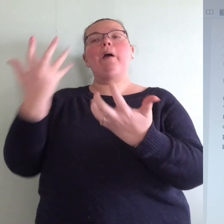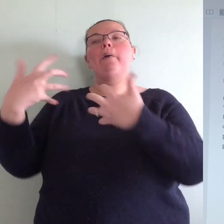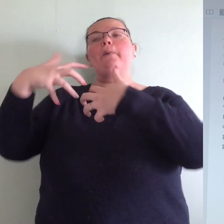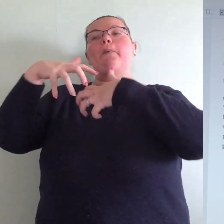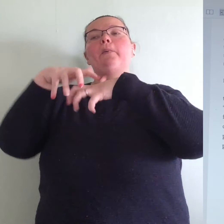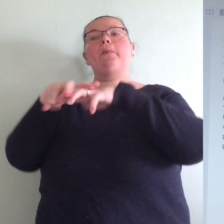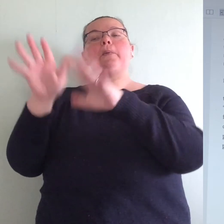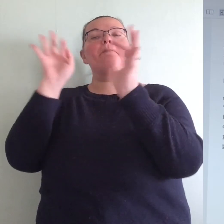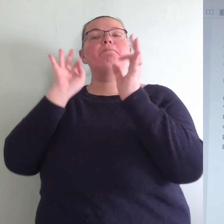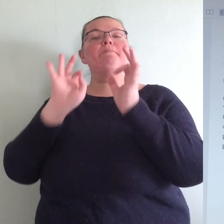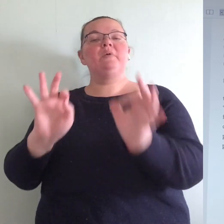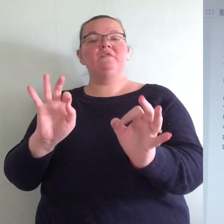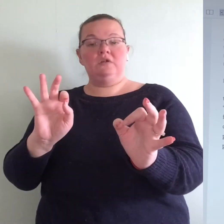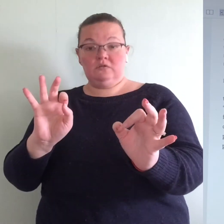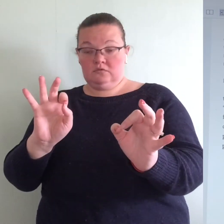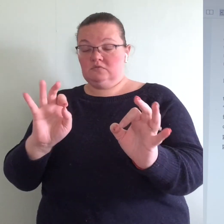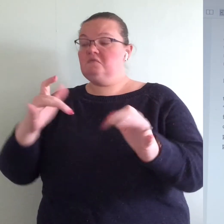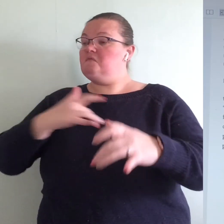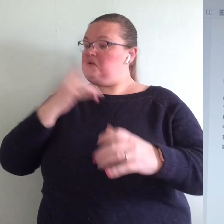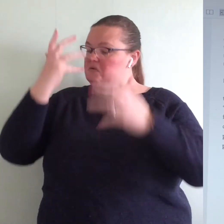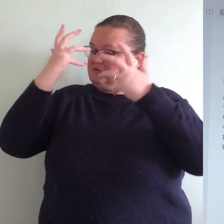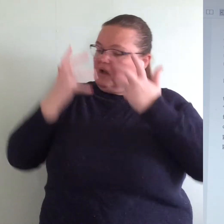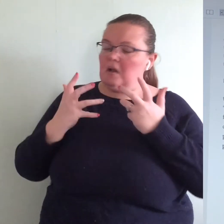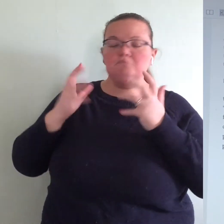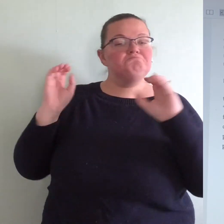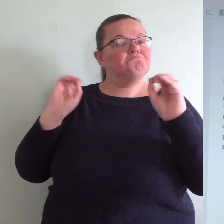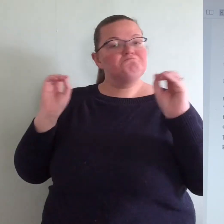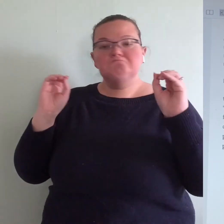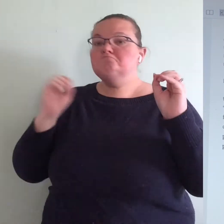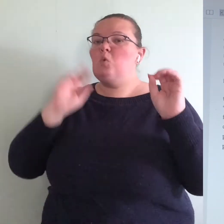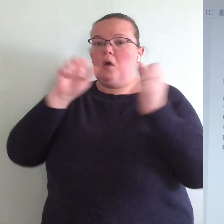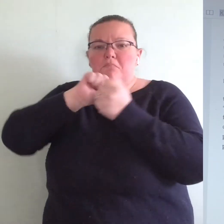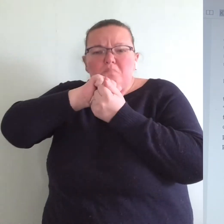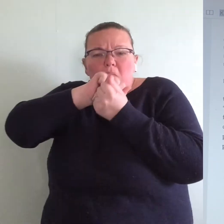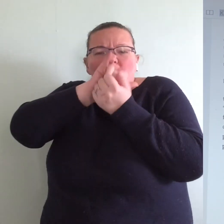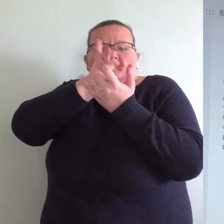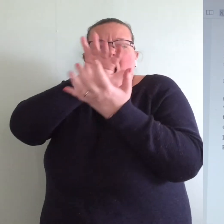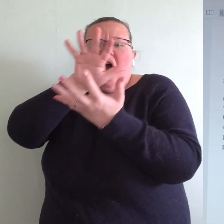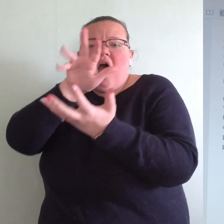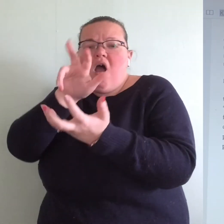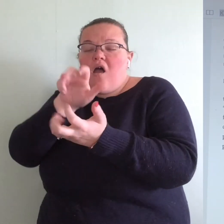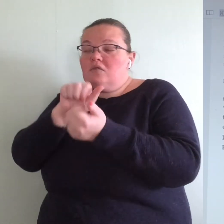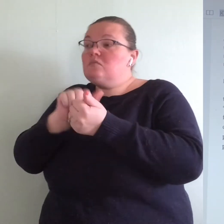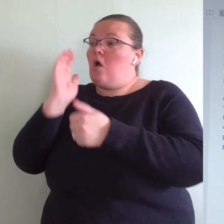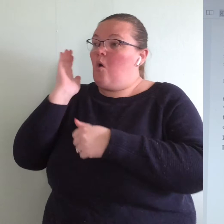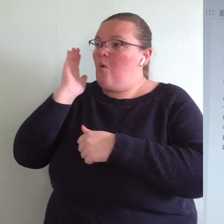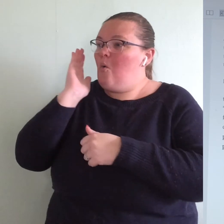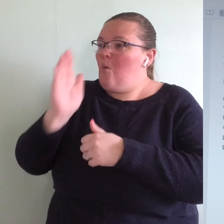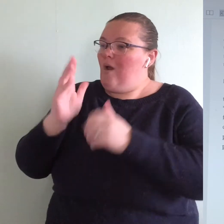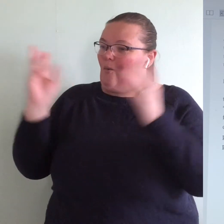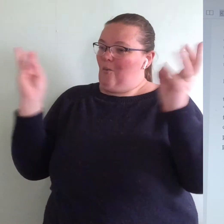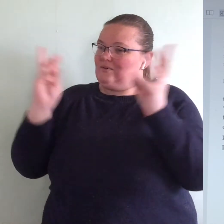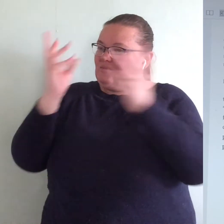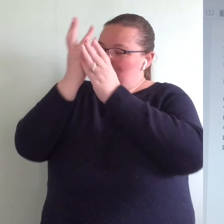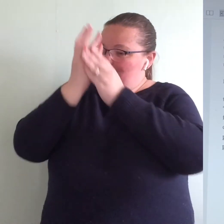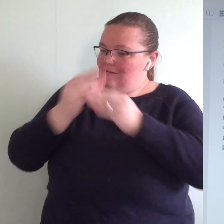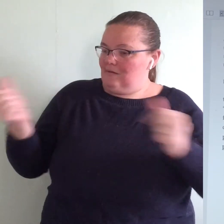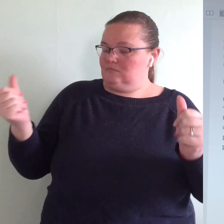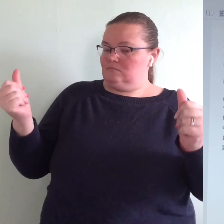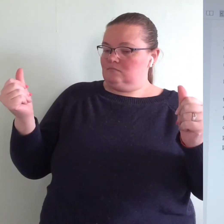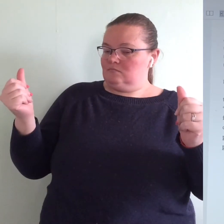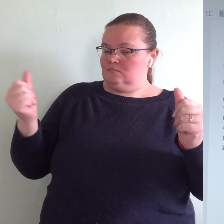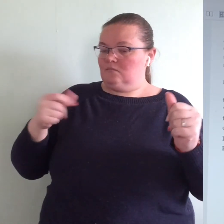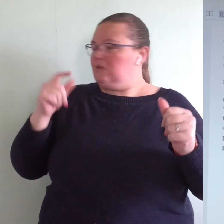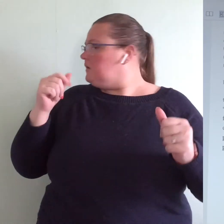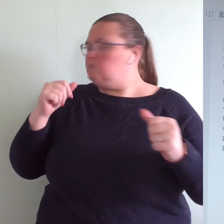his roars, sorrows will be no more. When he bares his teeth, winter meets its death, and when he shakes his